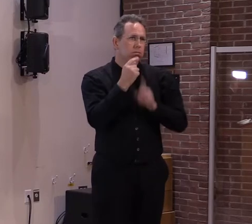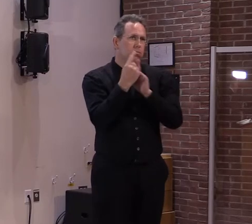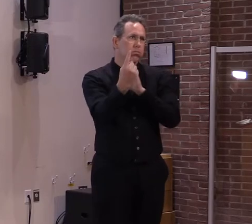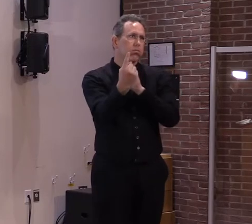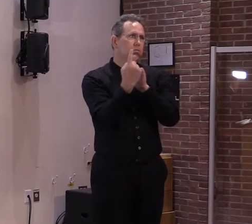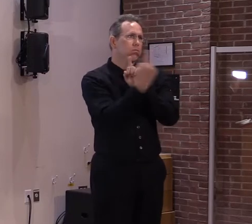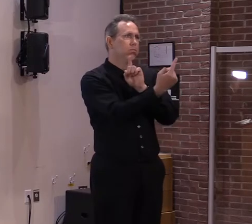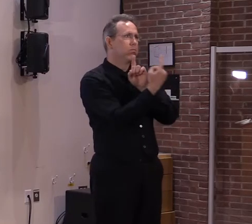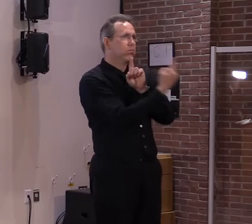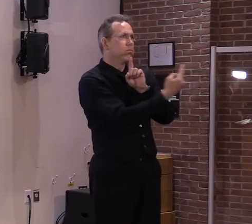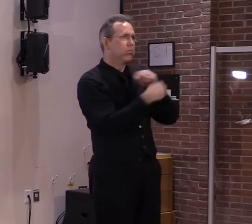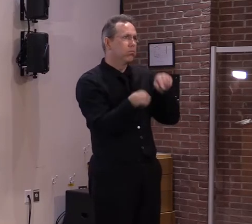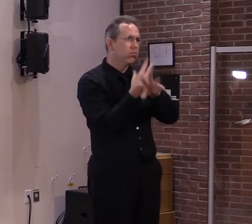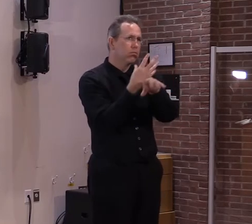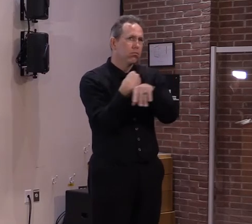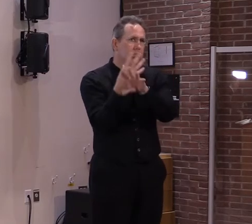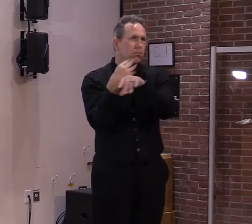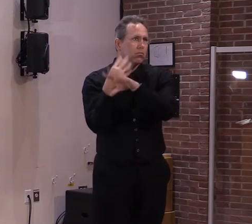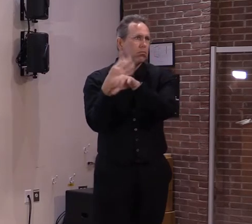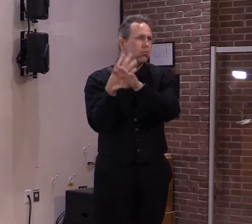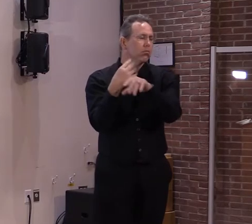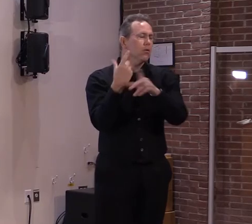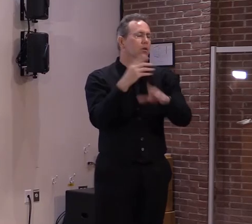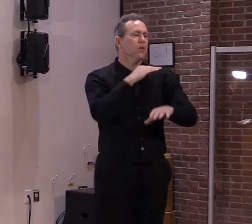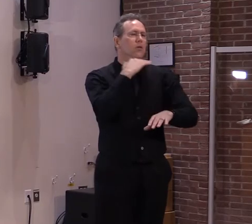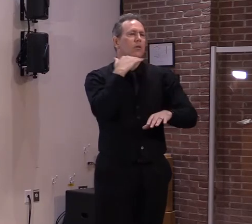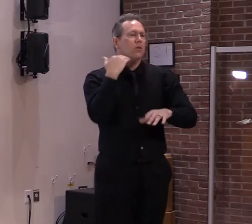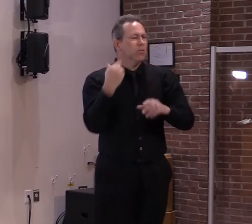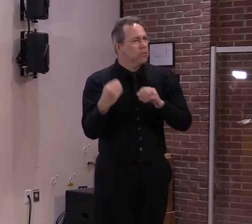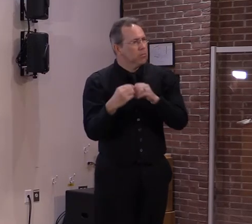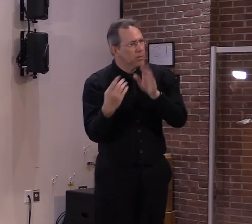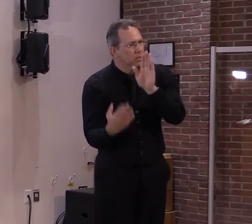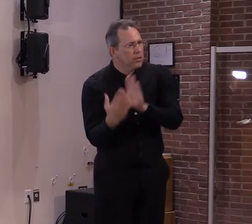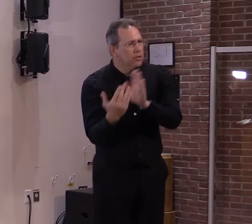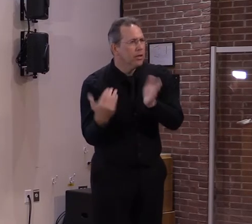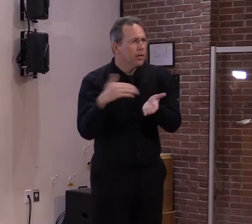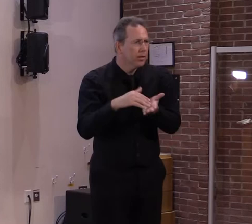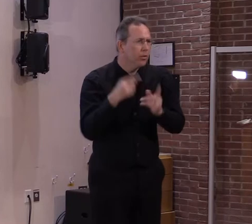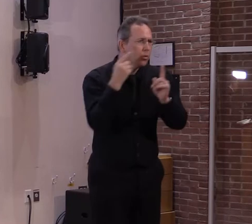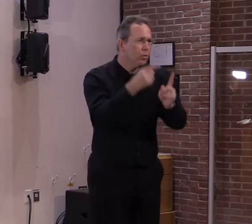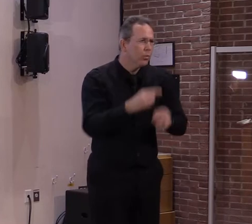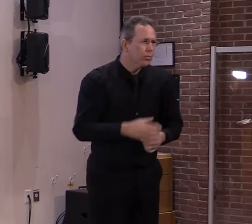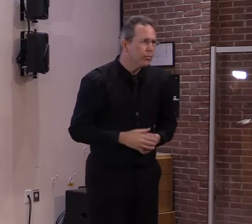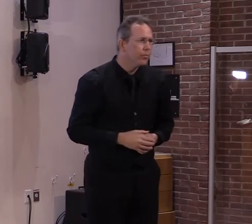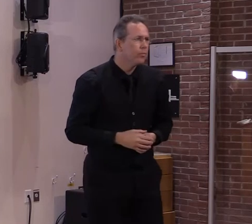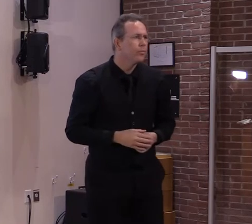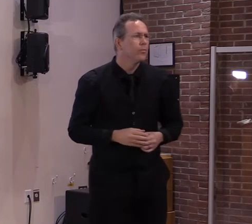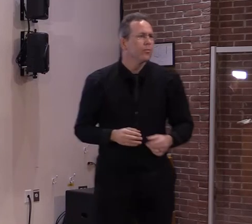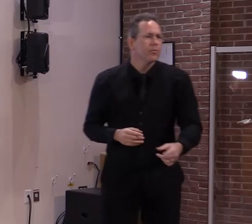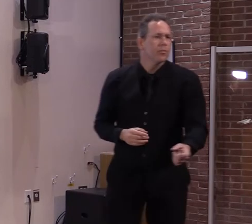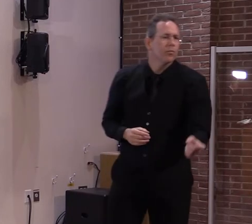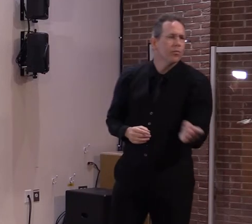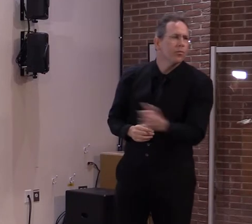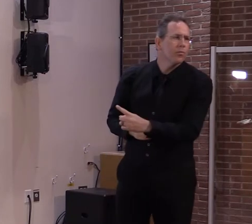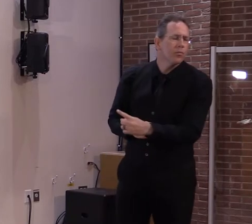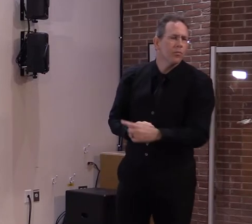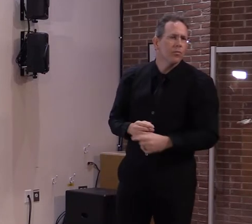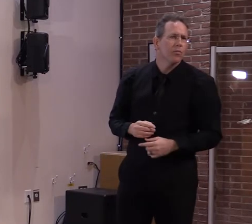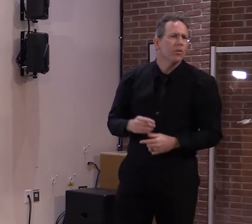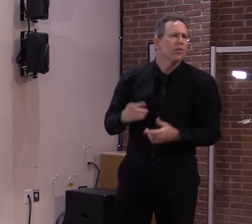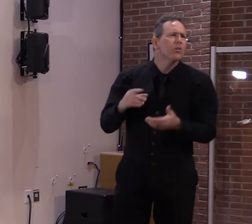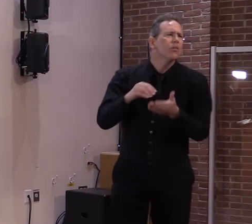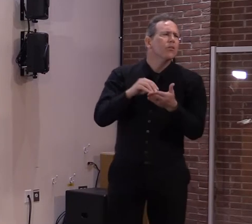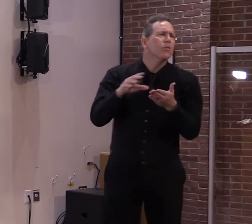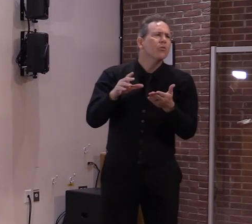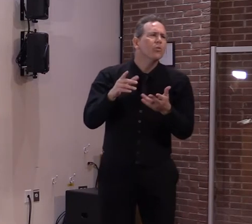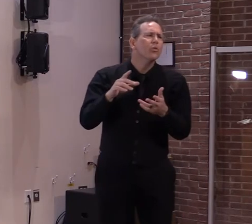Also, Ed, if recently, actually, some students from North Country High School did speak to the school board,